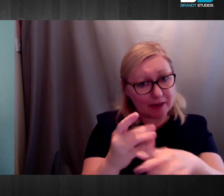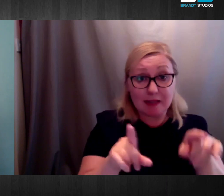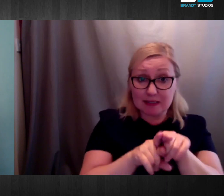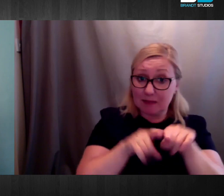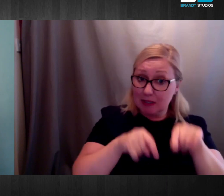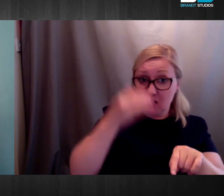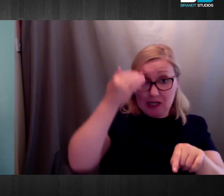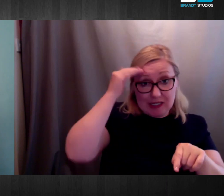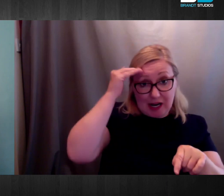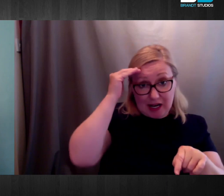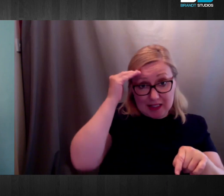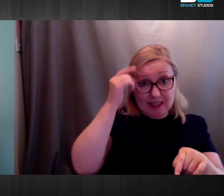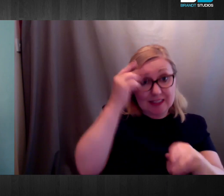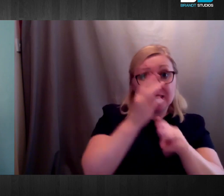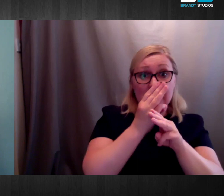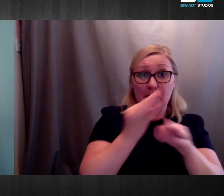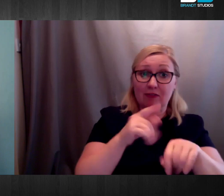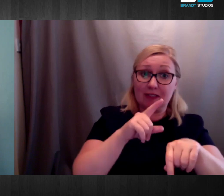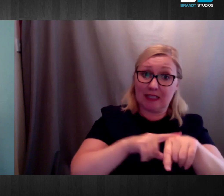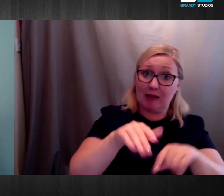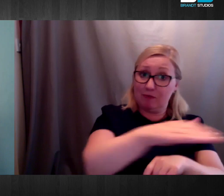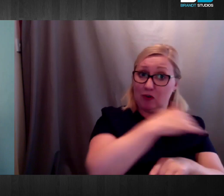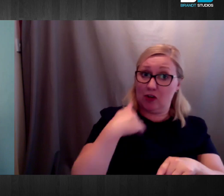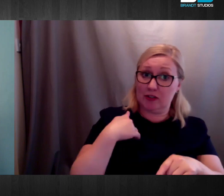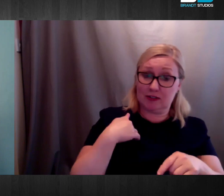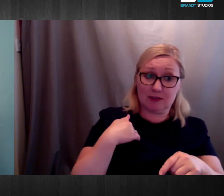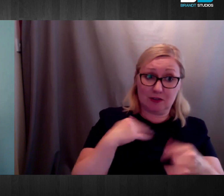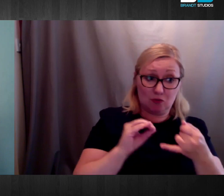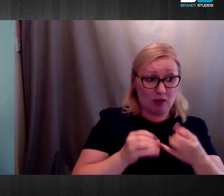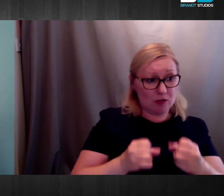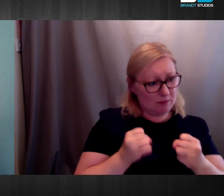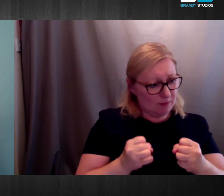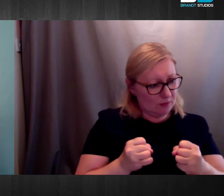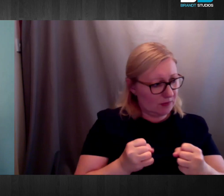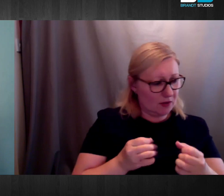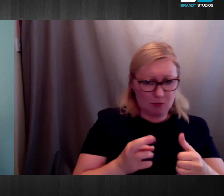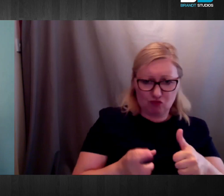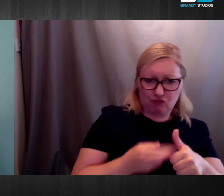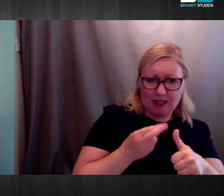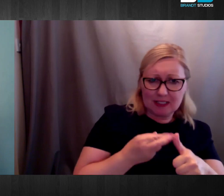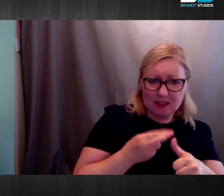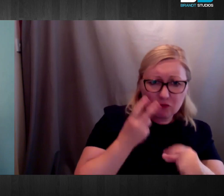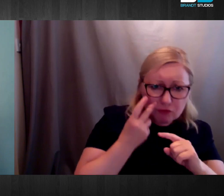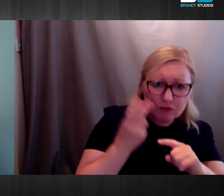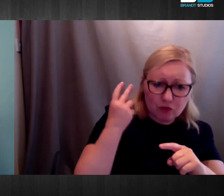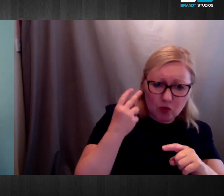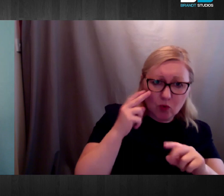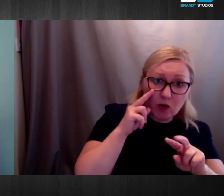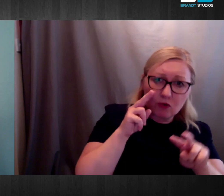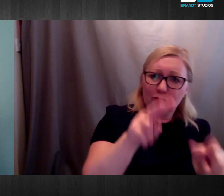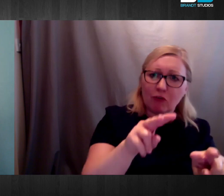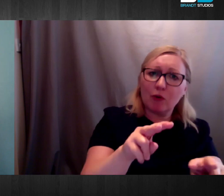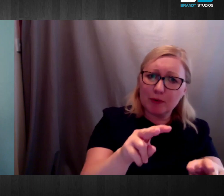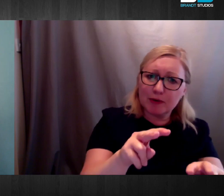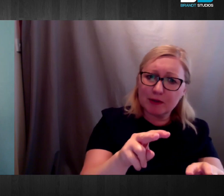around it. So I think it is about learning for the future, and I hope everybody who has joined us today will take